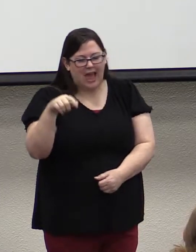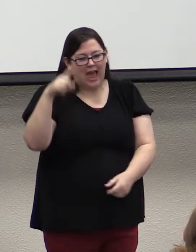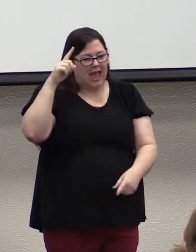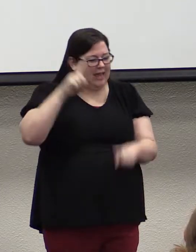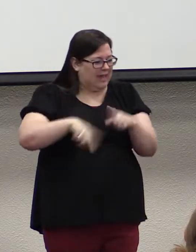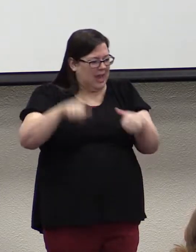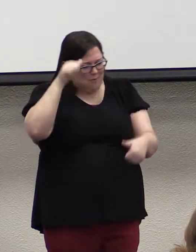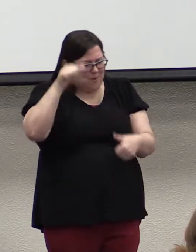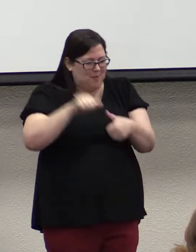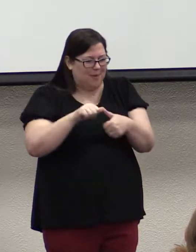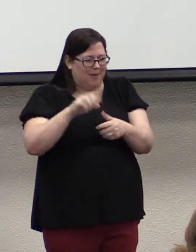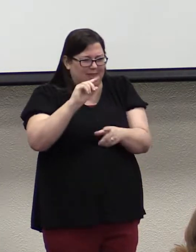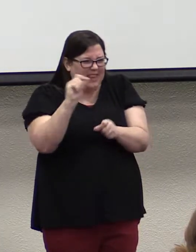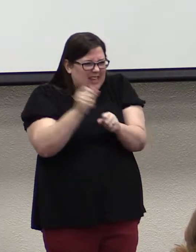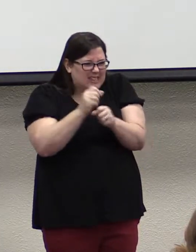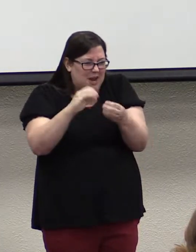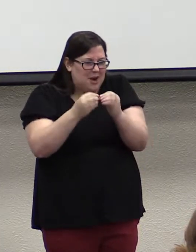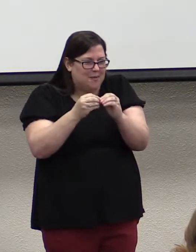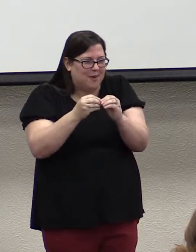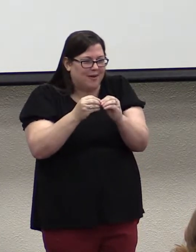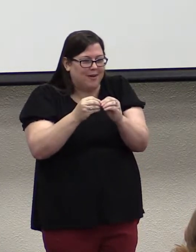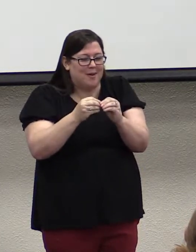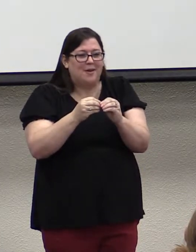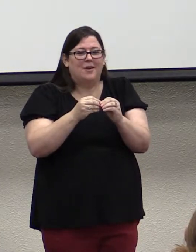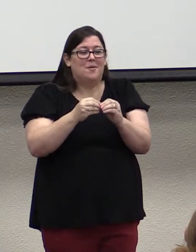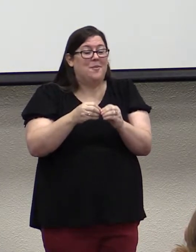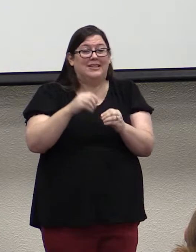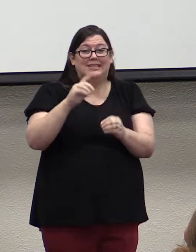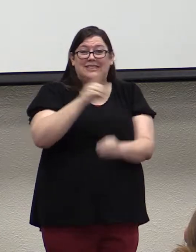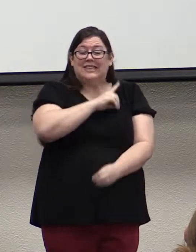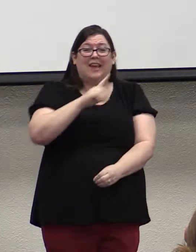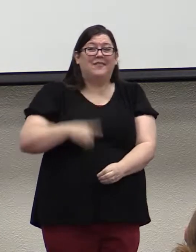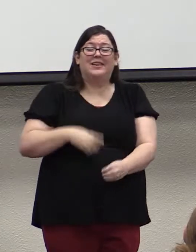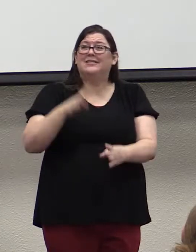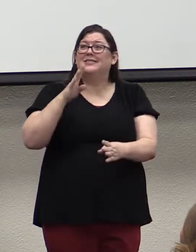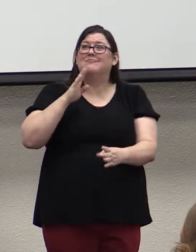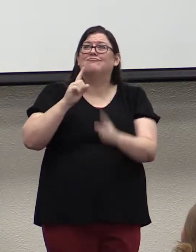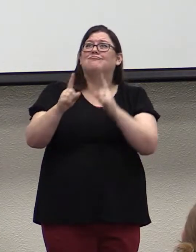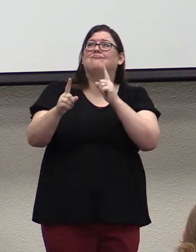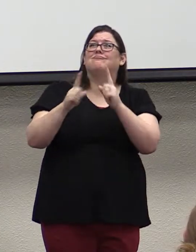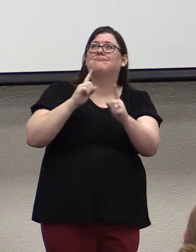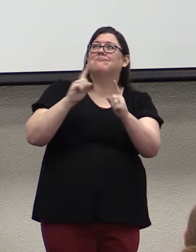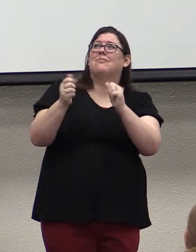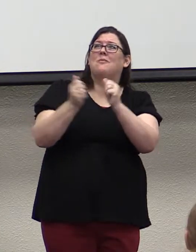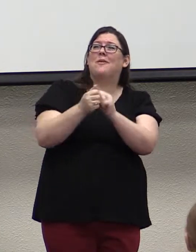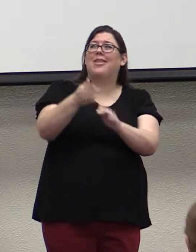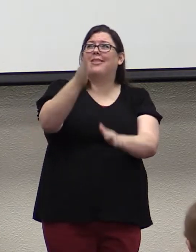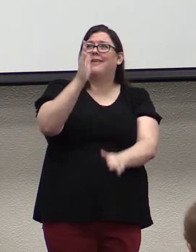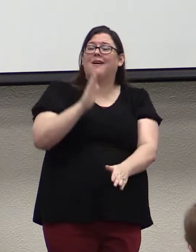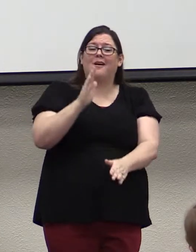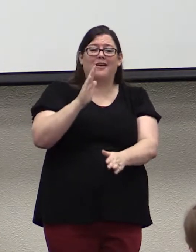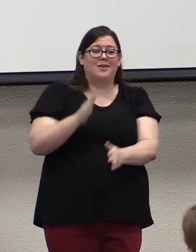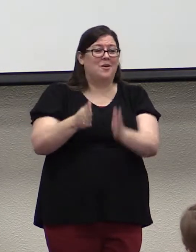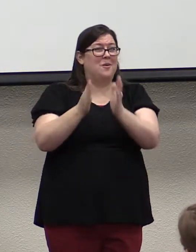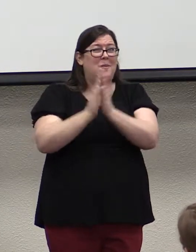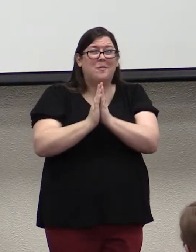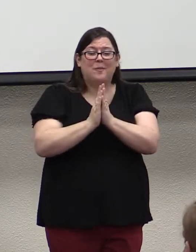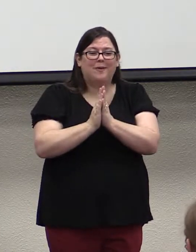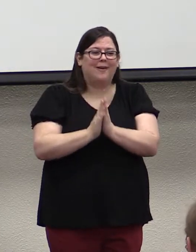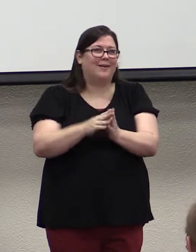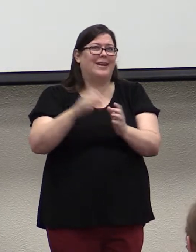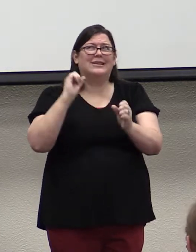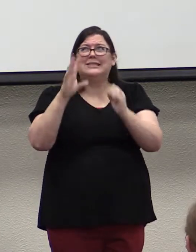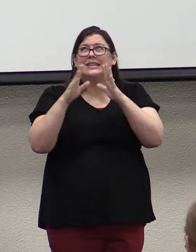It's just him talking to God or him talking about God or his prayers to God with whatever's going on in his life because he's